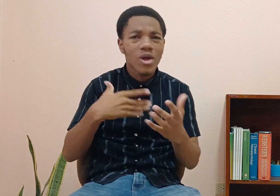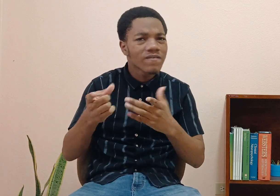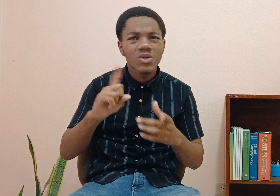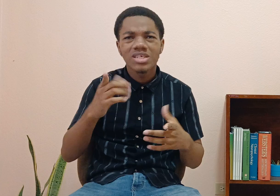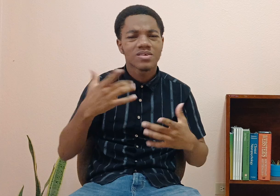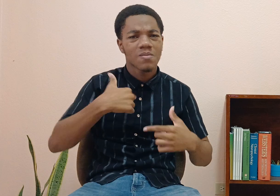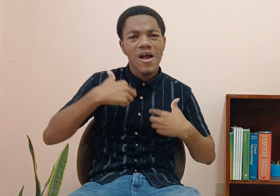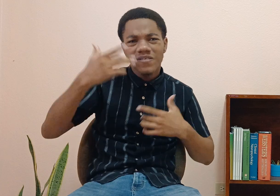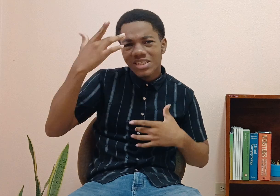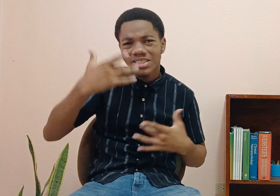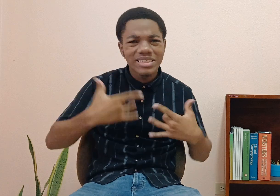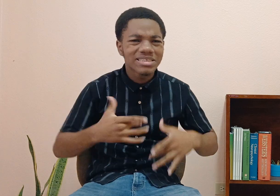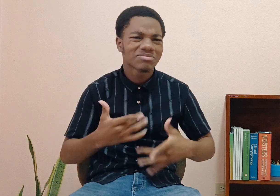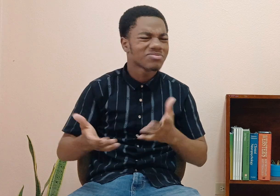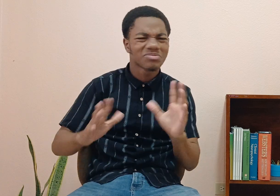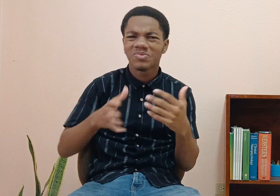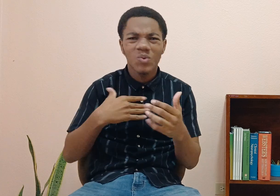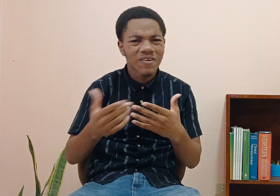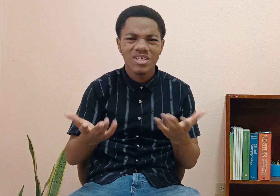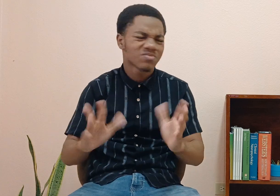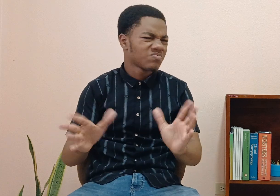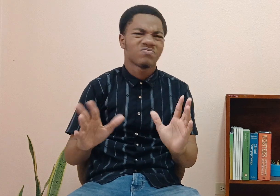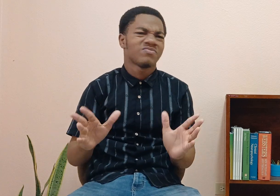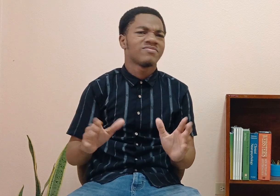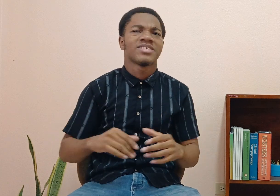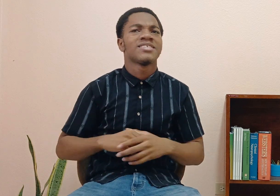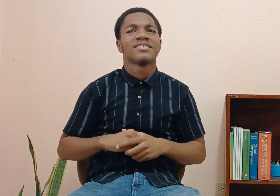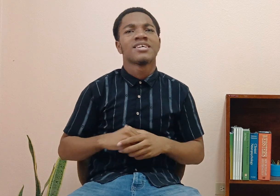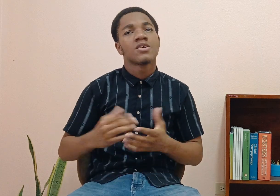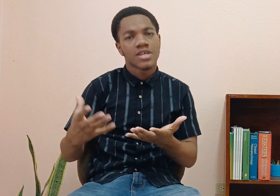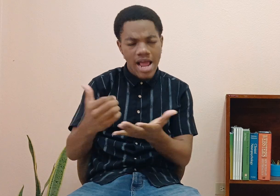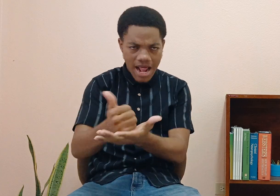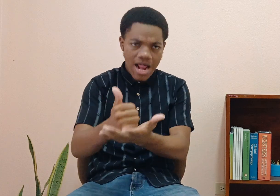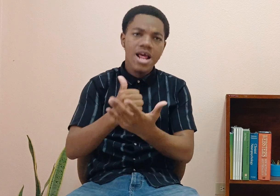I ask you to help me not to be afraid.